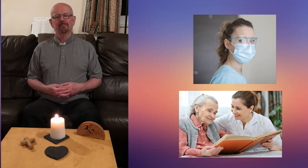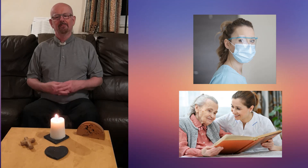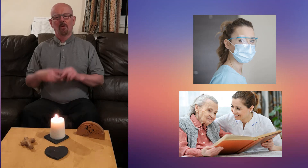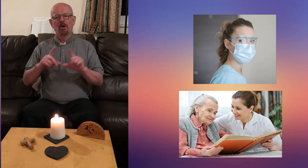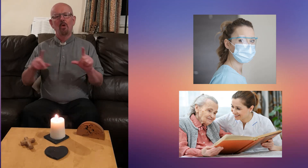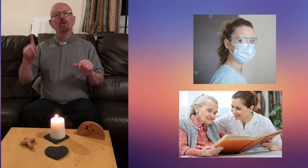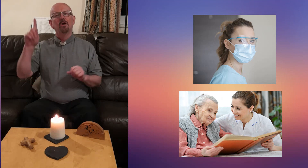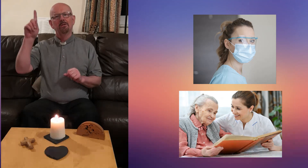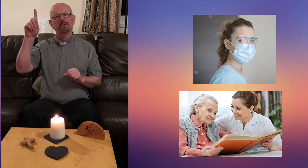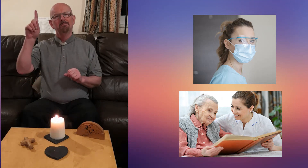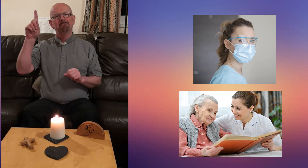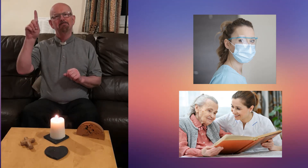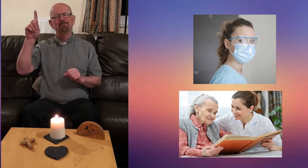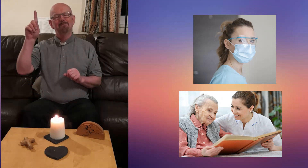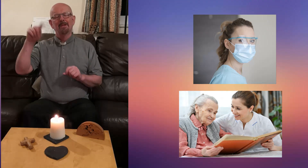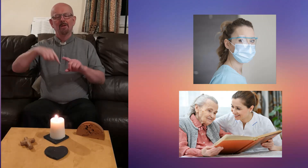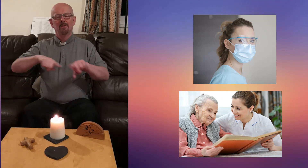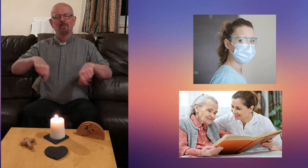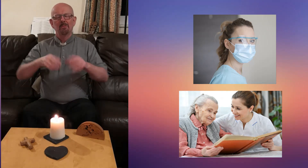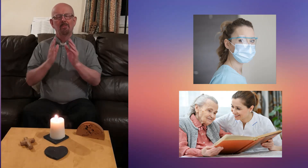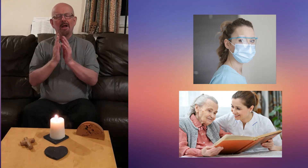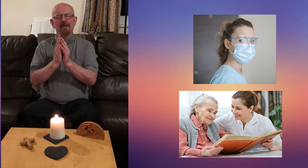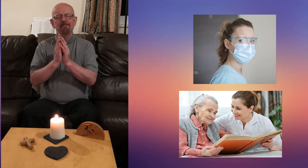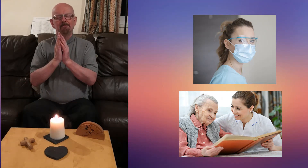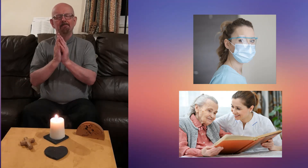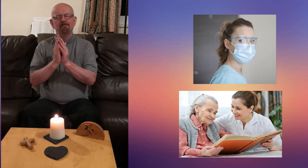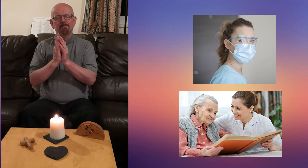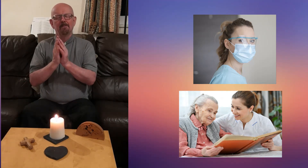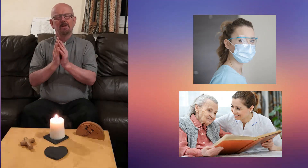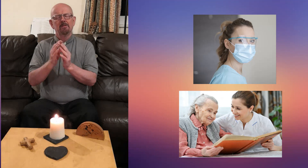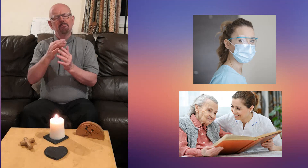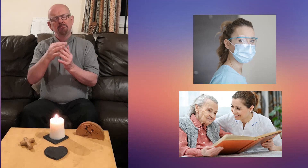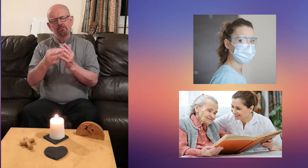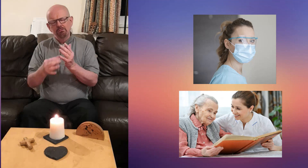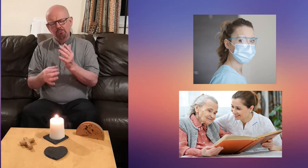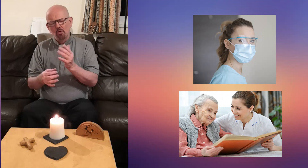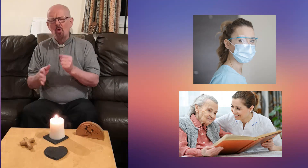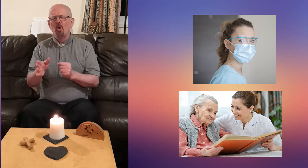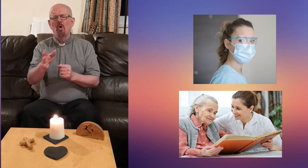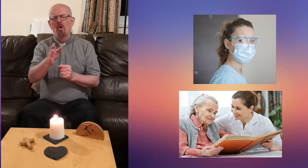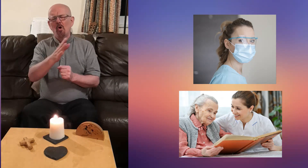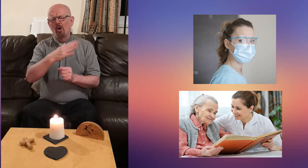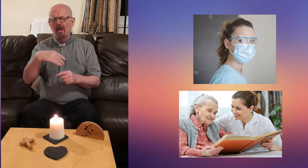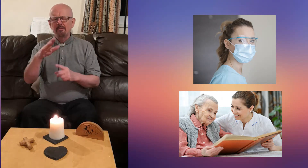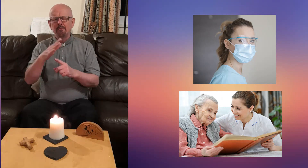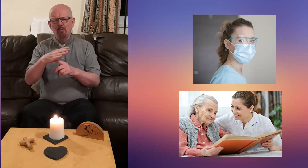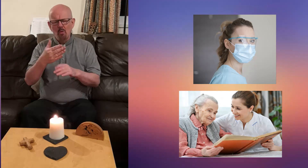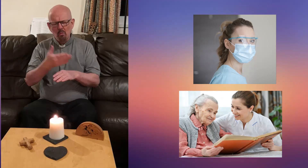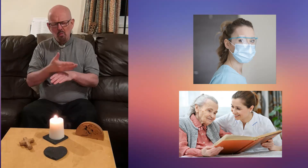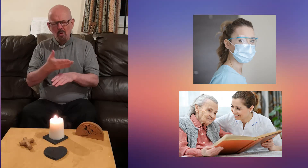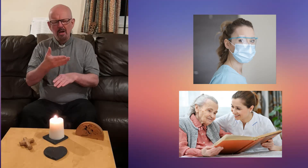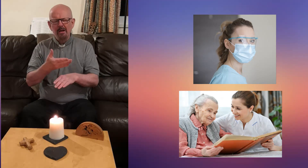Lord God, we pray for all those key and frontline workers in